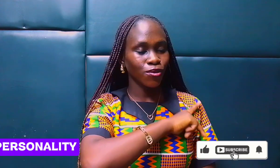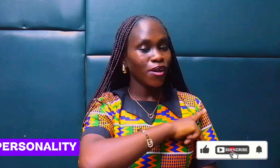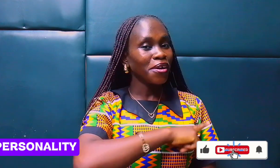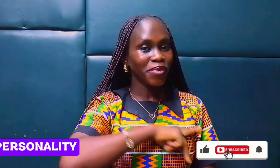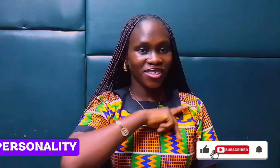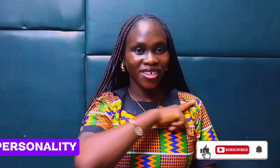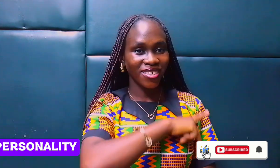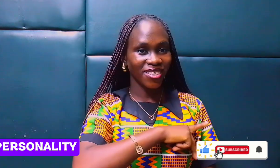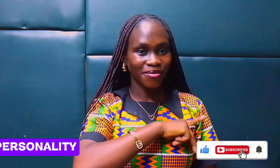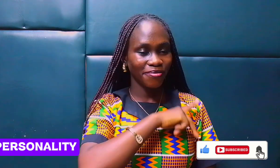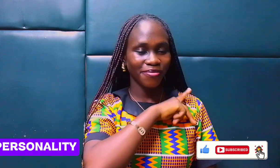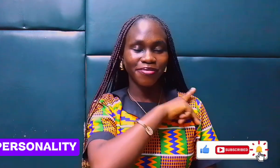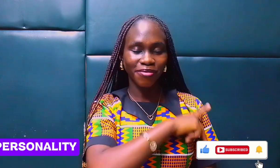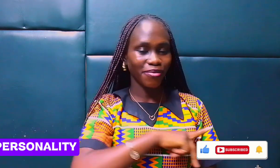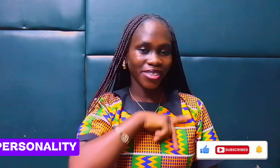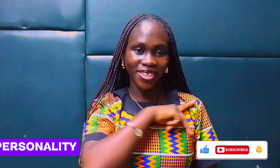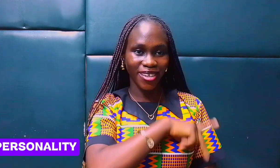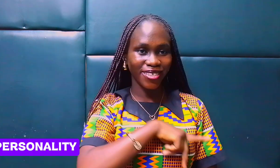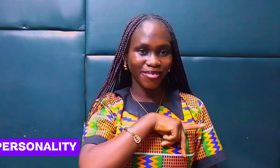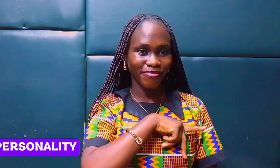So personality.